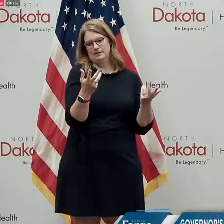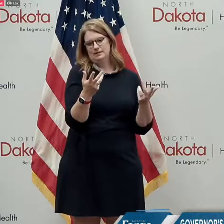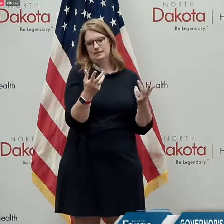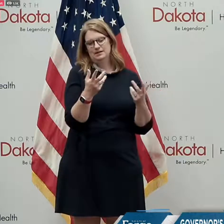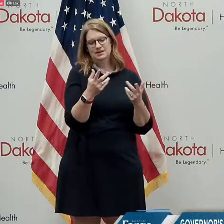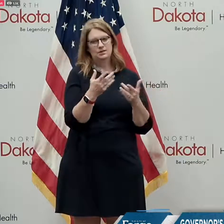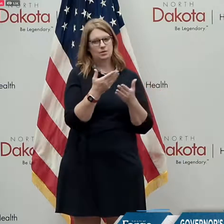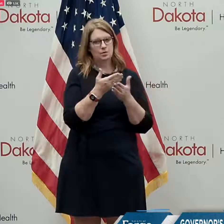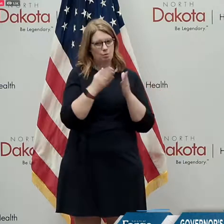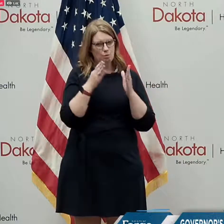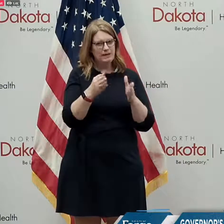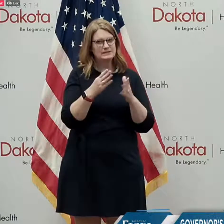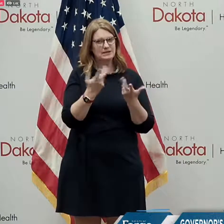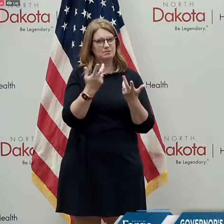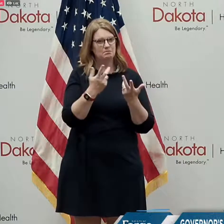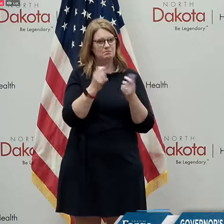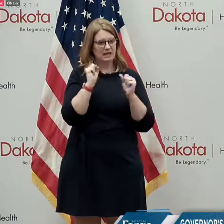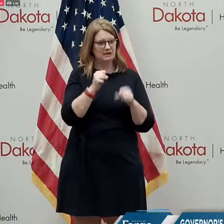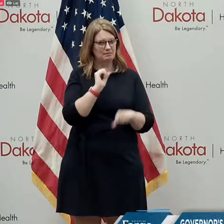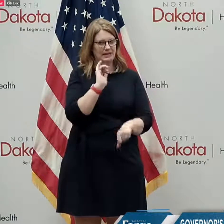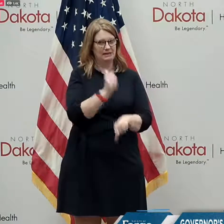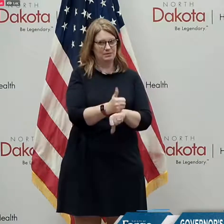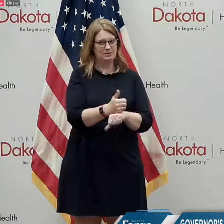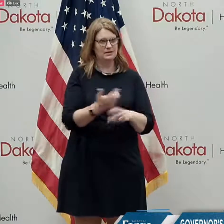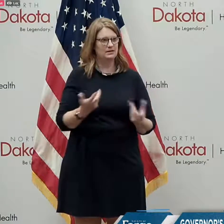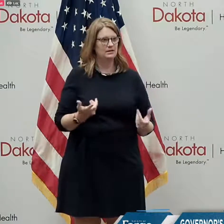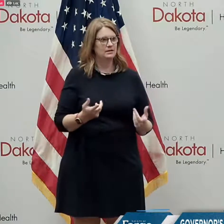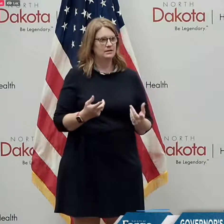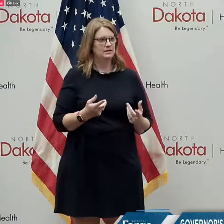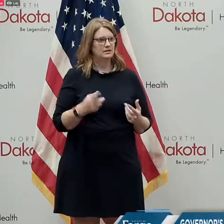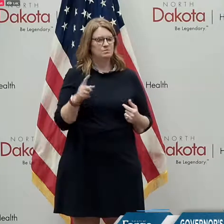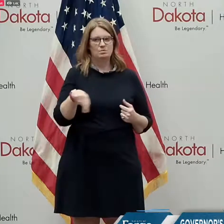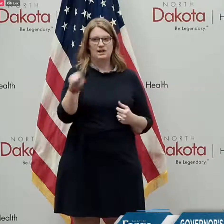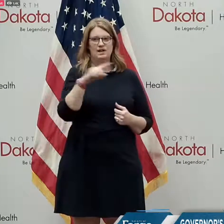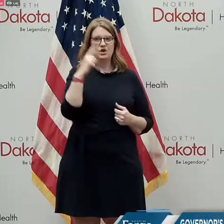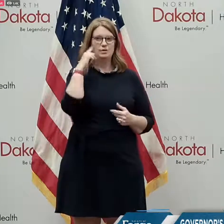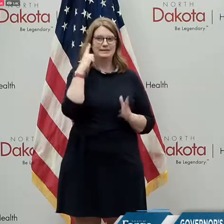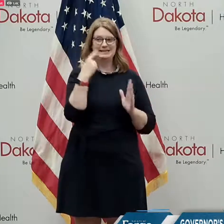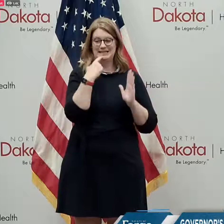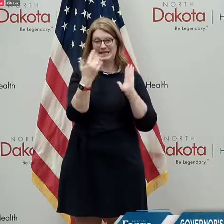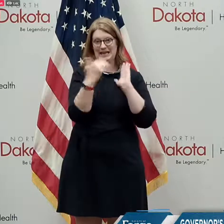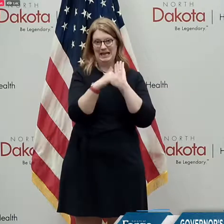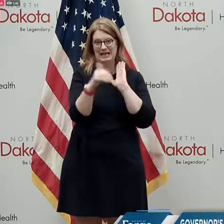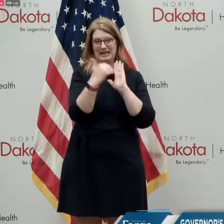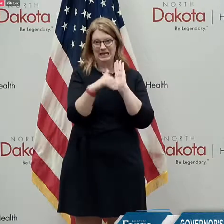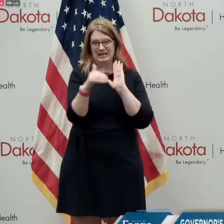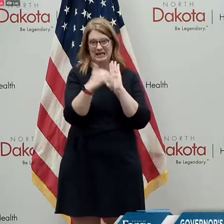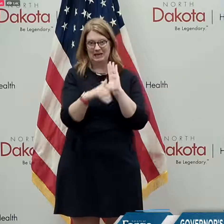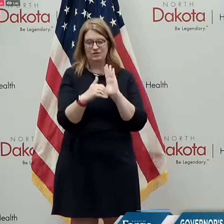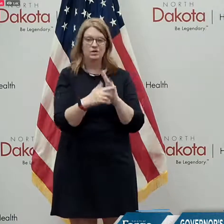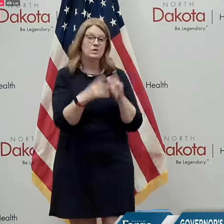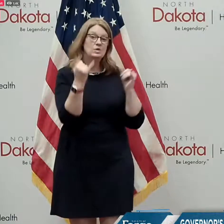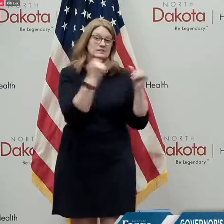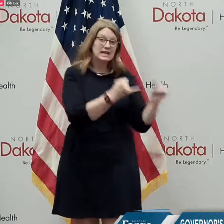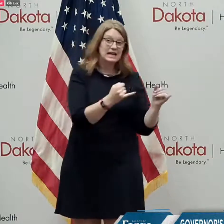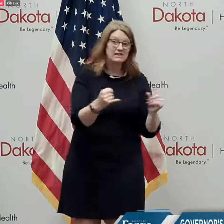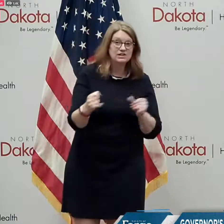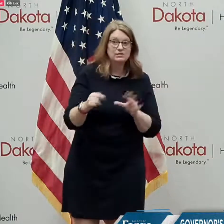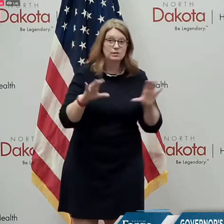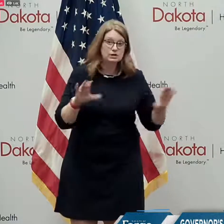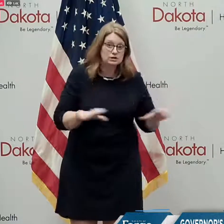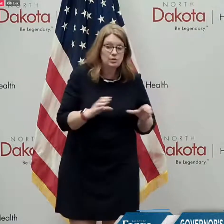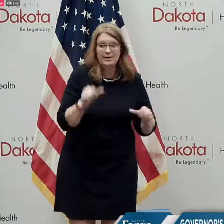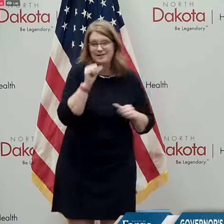implemented, as opposed to things that, again, how many times you guys have all heard me say it's about what individuals do. It's not about what government says,